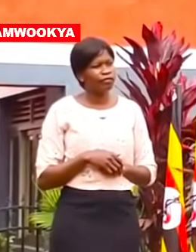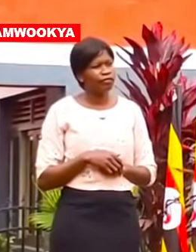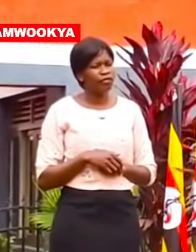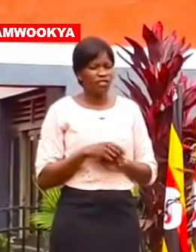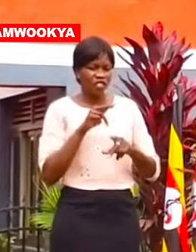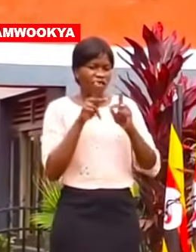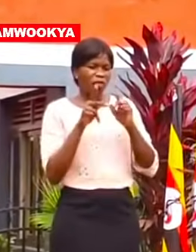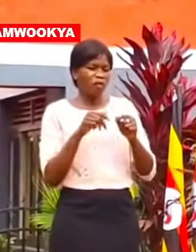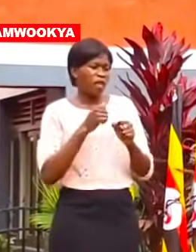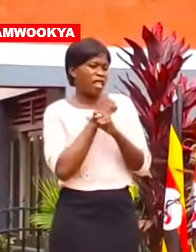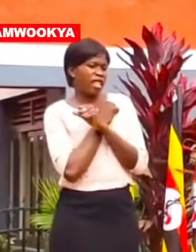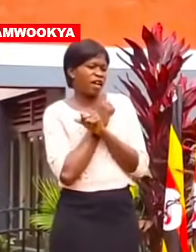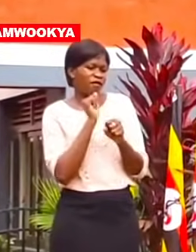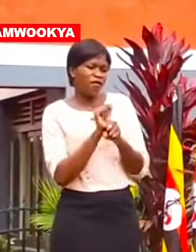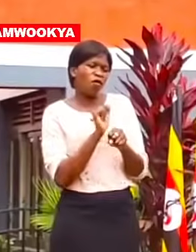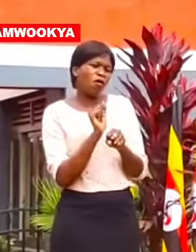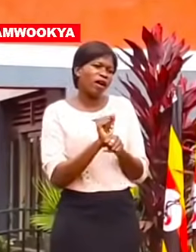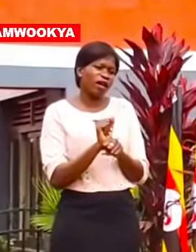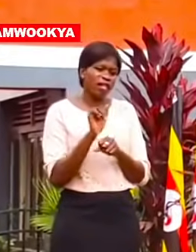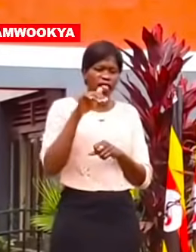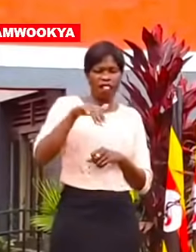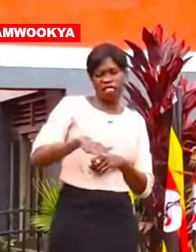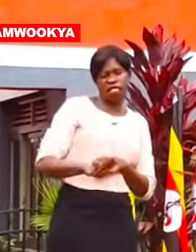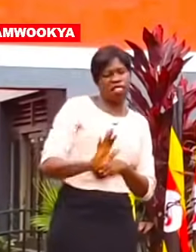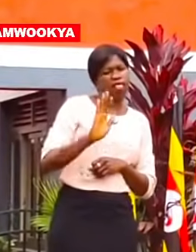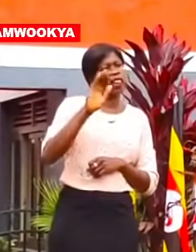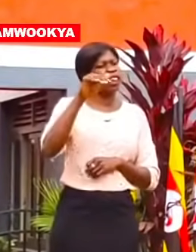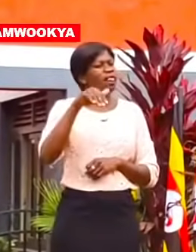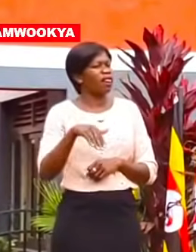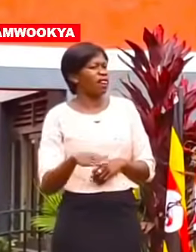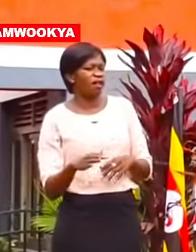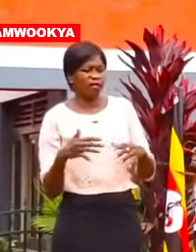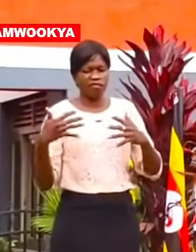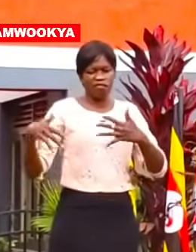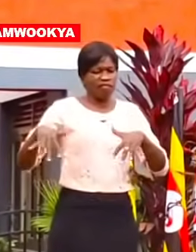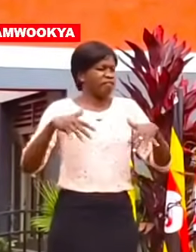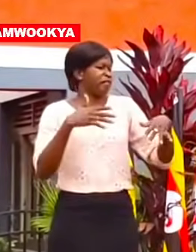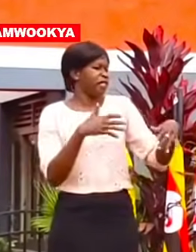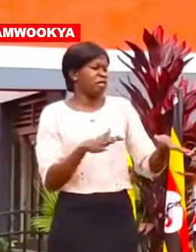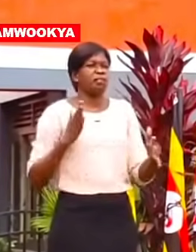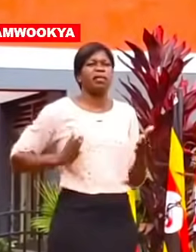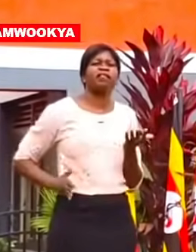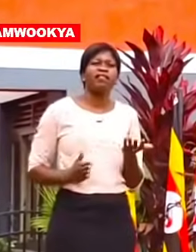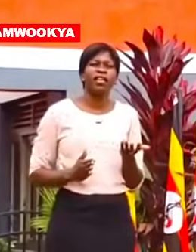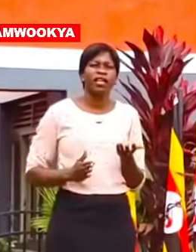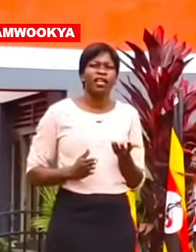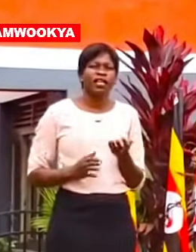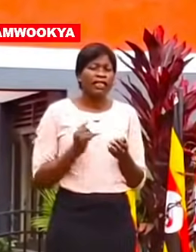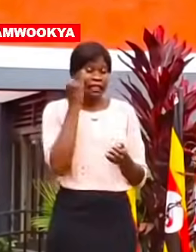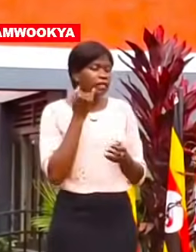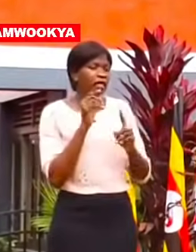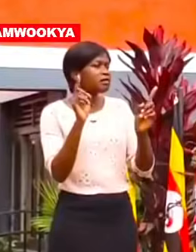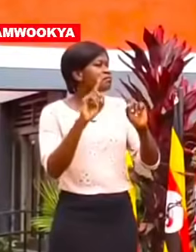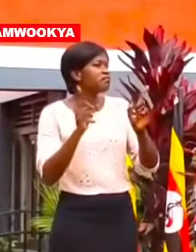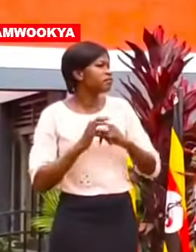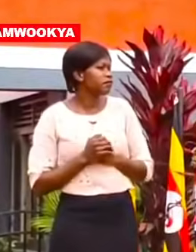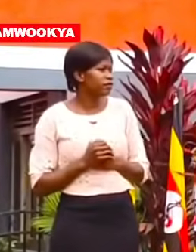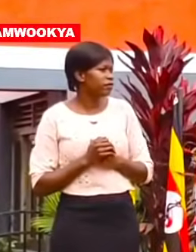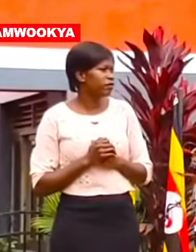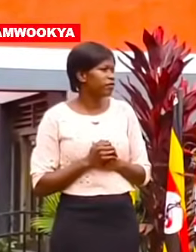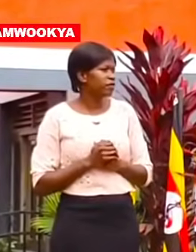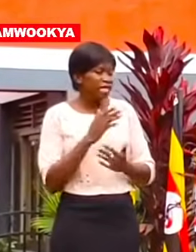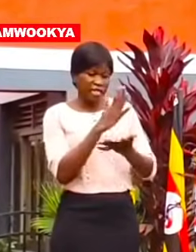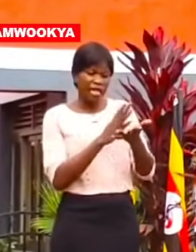People like to operate in a sloppy manner, in a lackluster manner. That they don't attach seriousness to certain